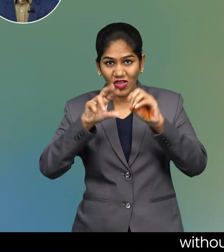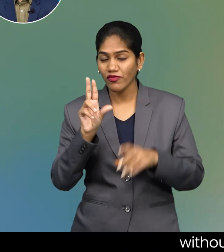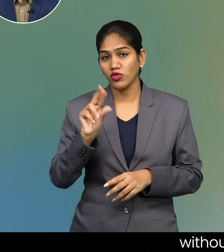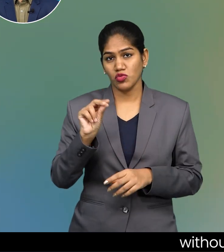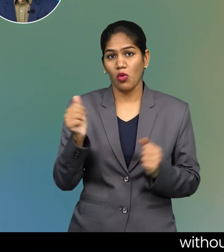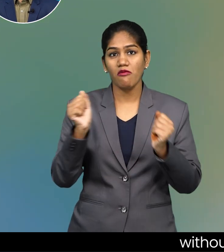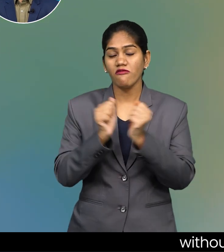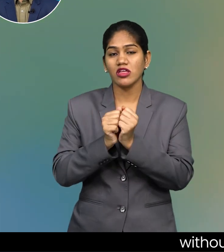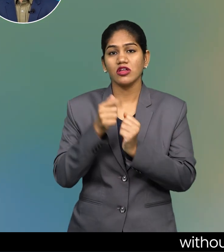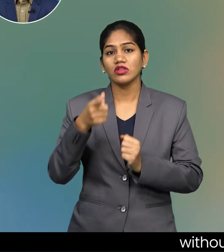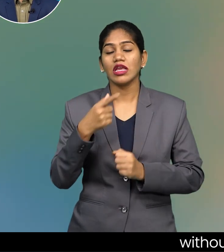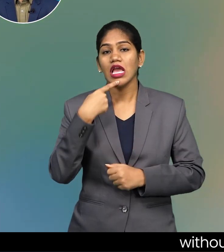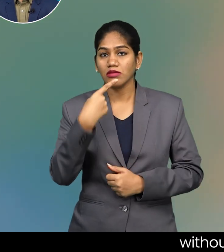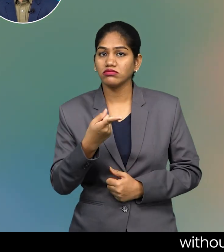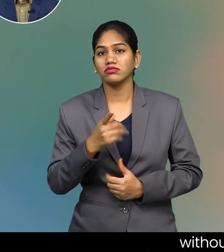without their permission.